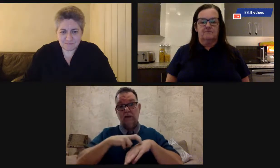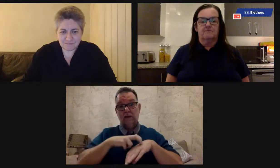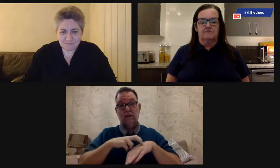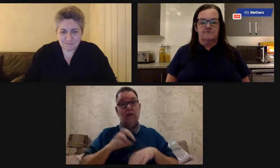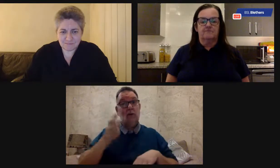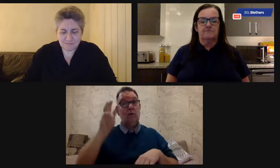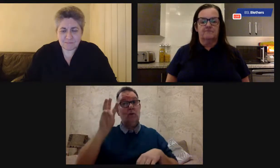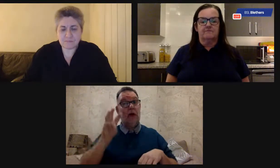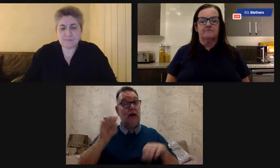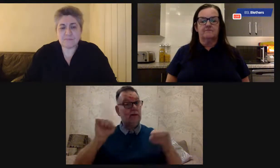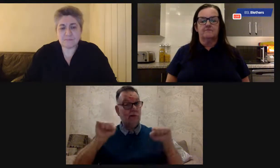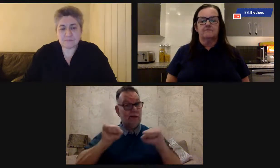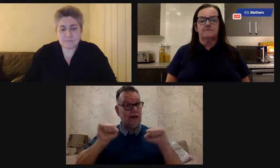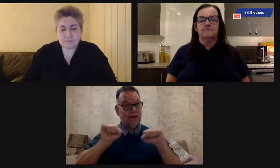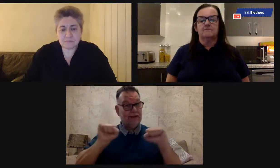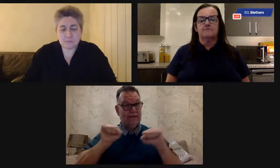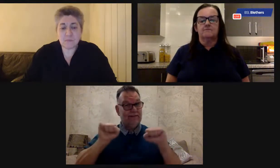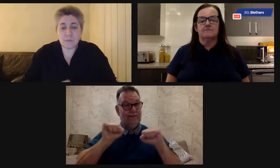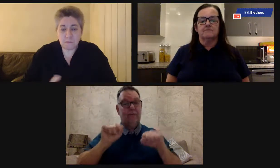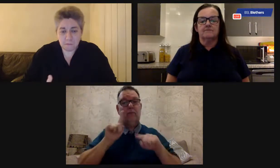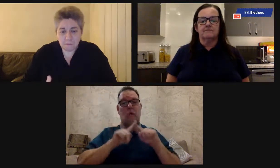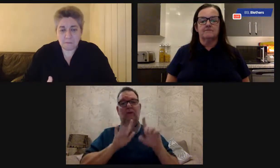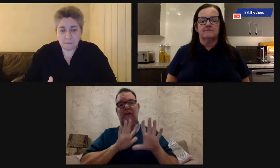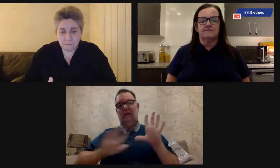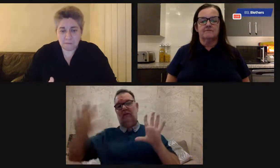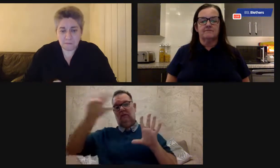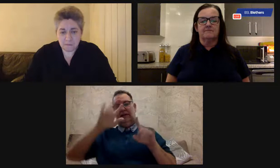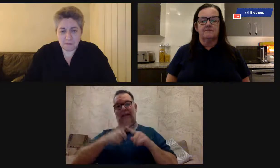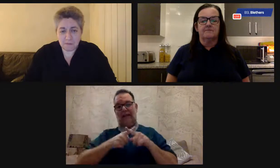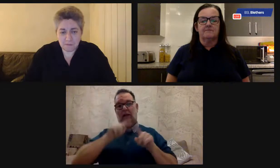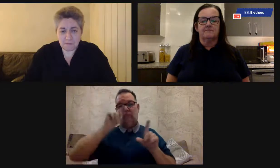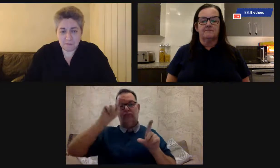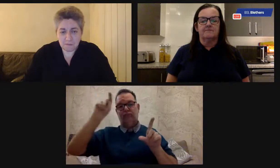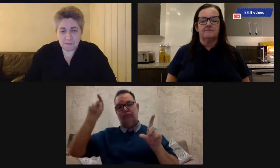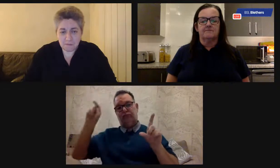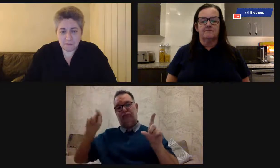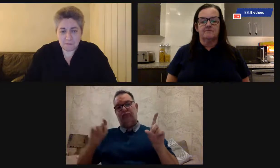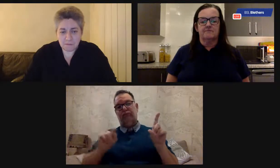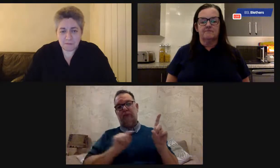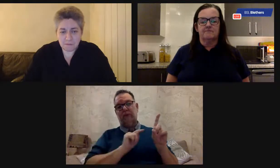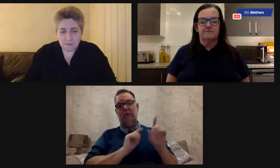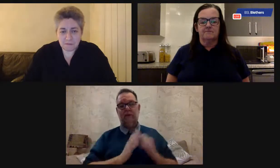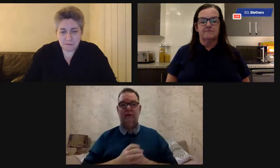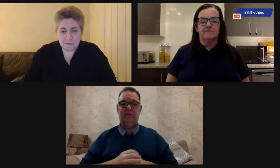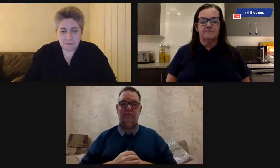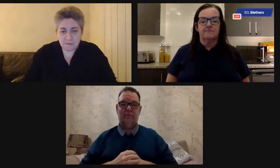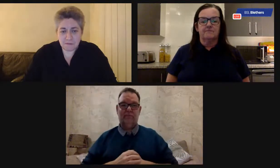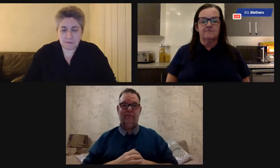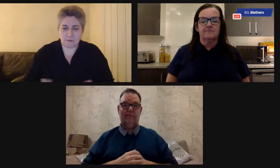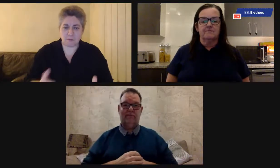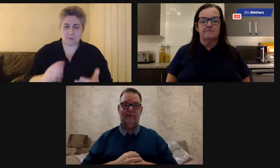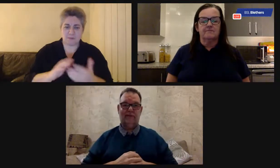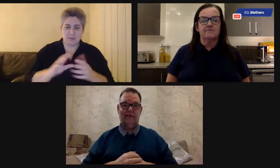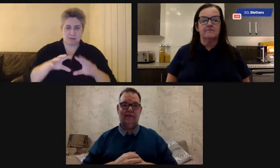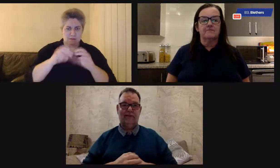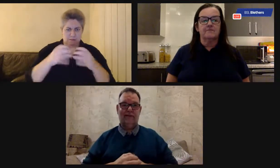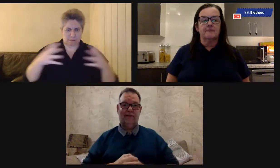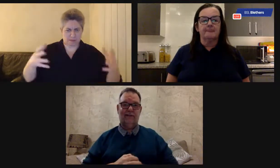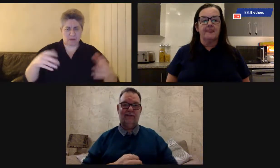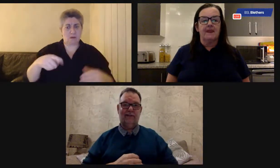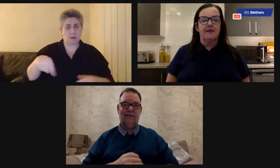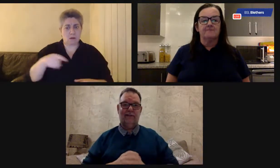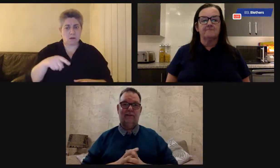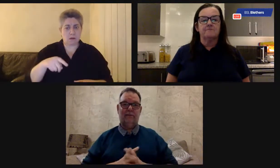Scotland, treasurer, one from Northern Ireland, one for Wales, not yet. and we have other reps within the other